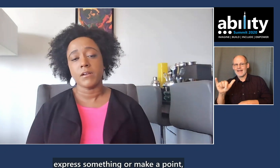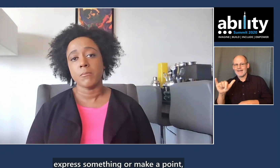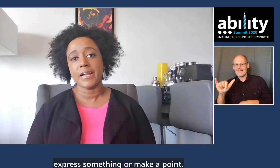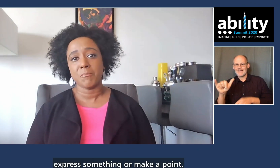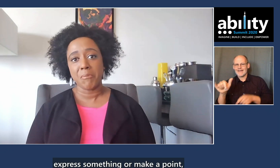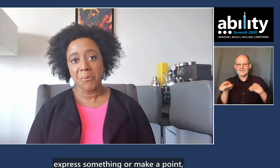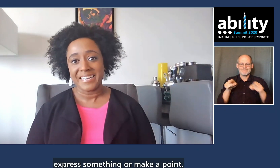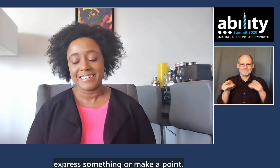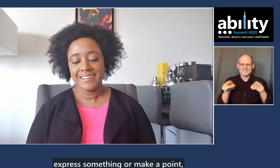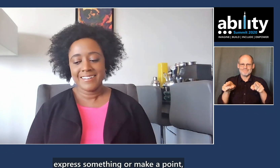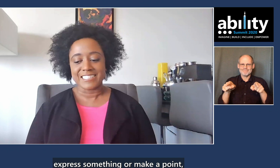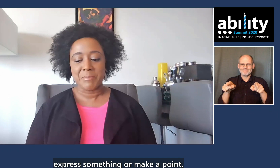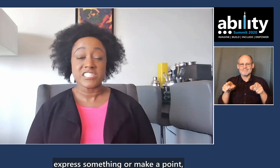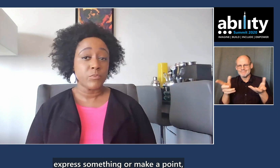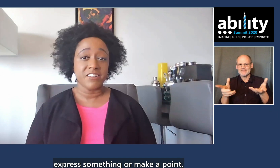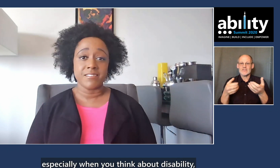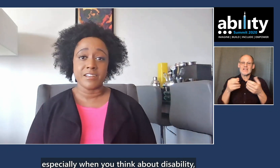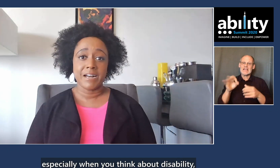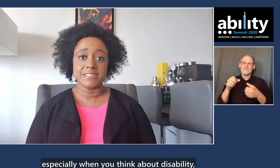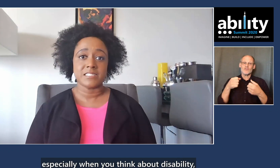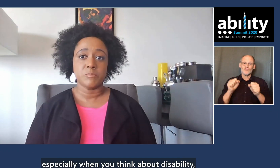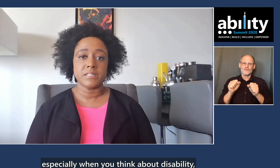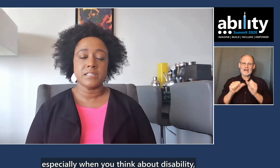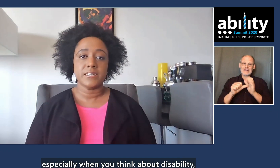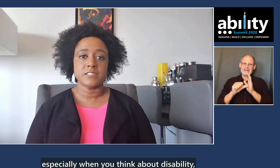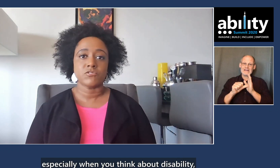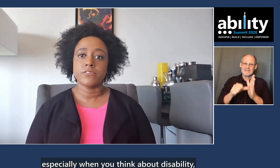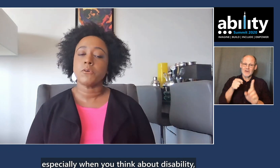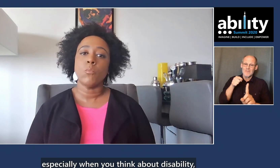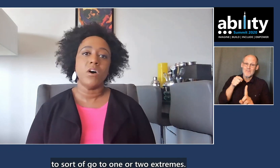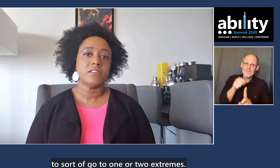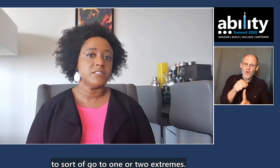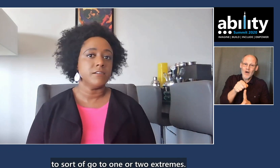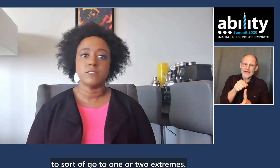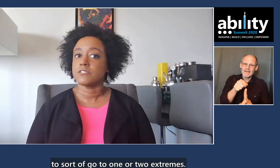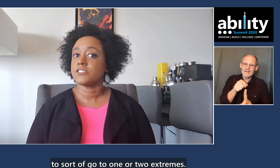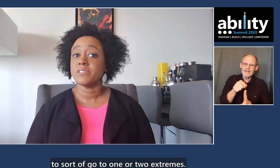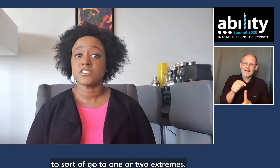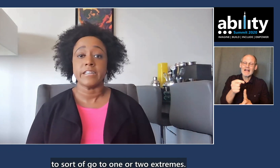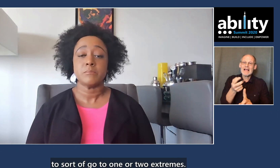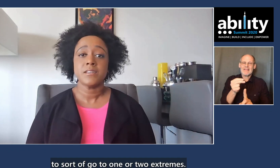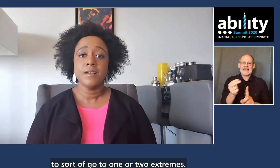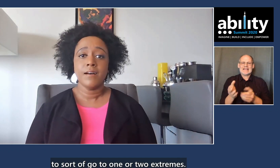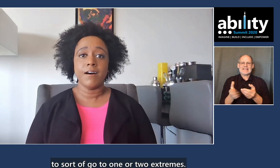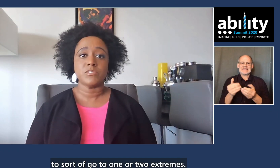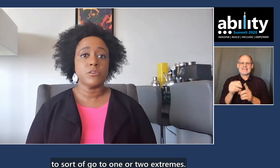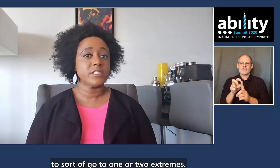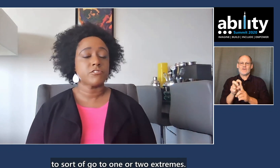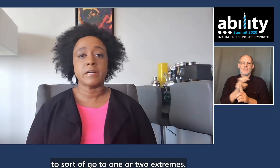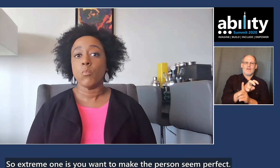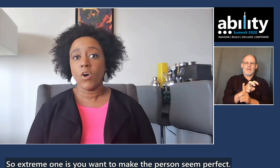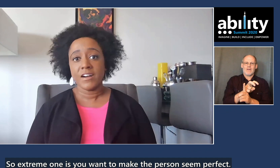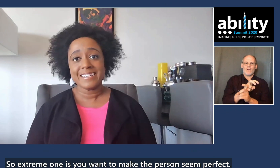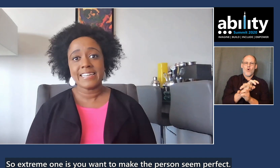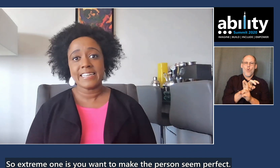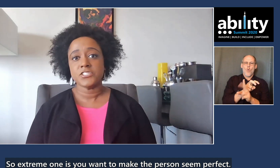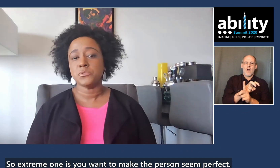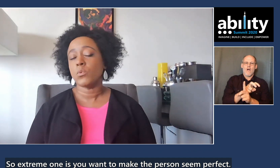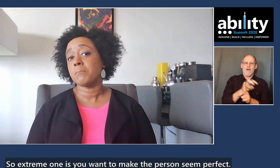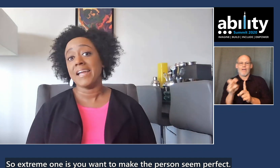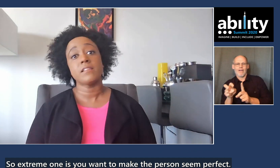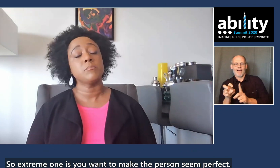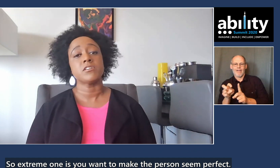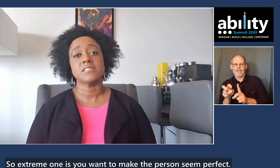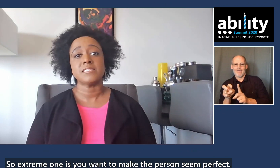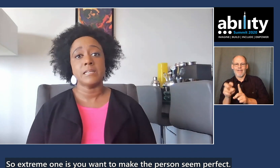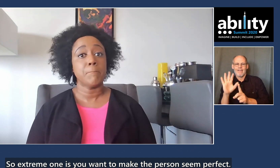express something or make a point, especially when you think about disability, to sort of go to one or two extremes. So extreme one is